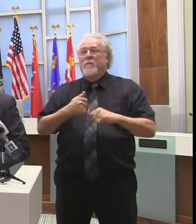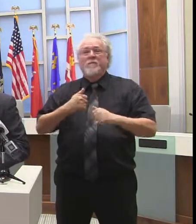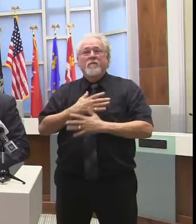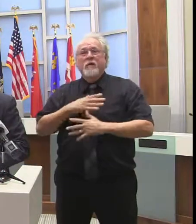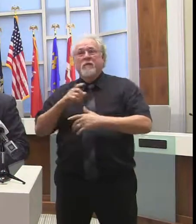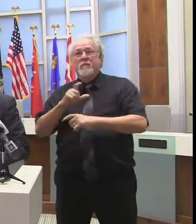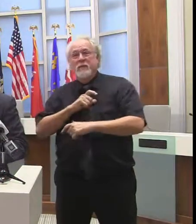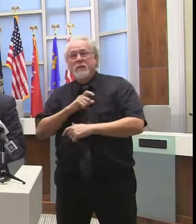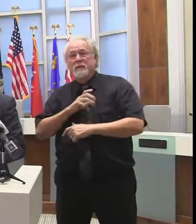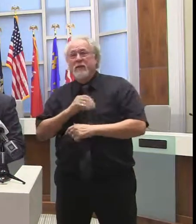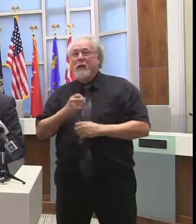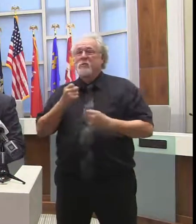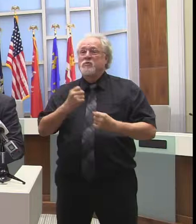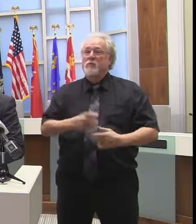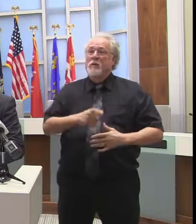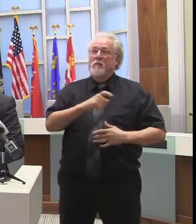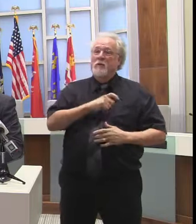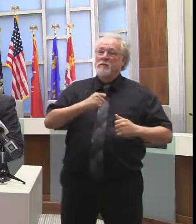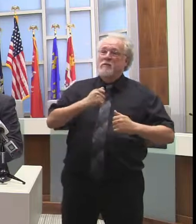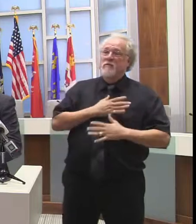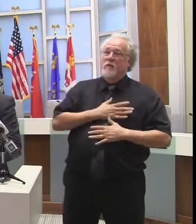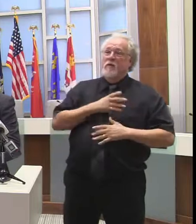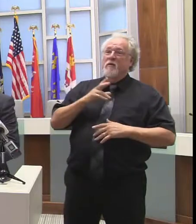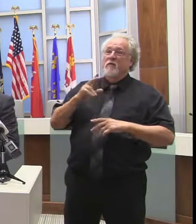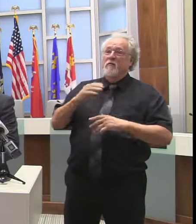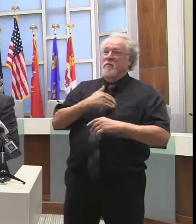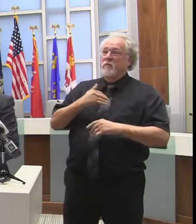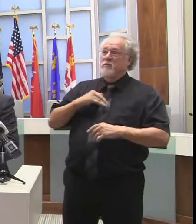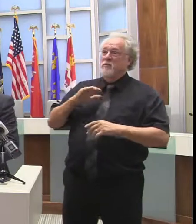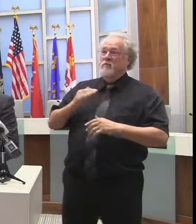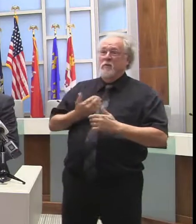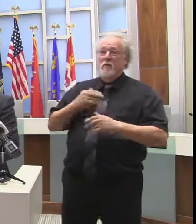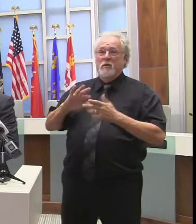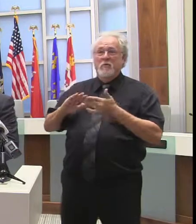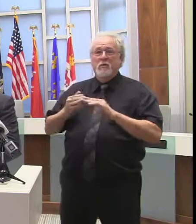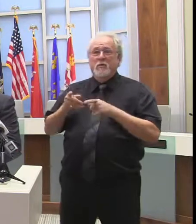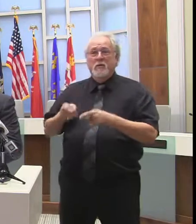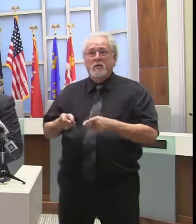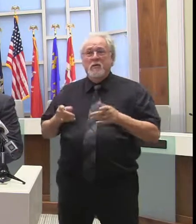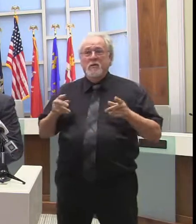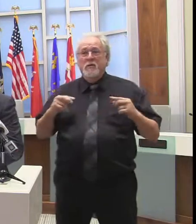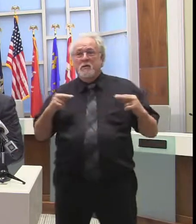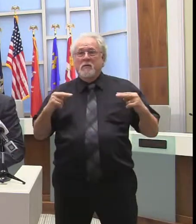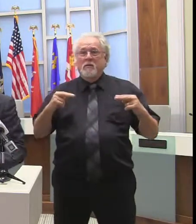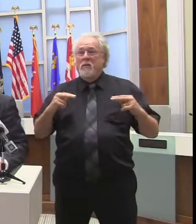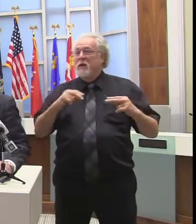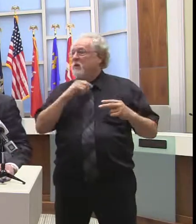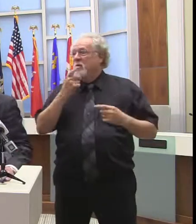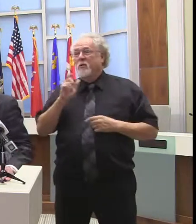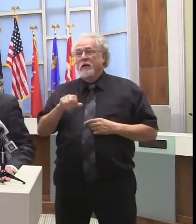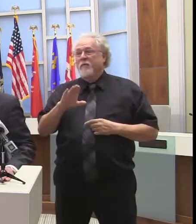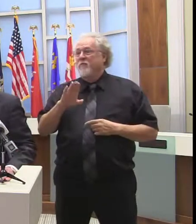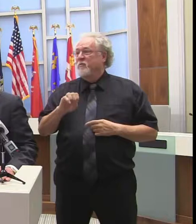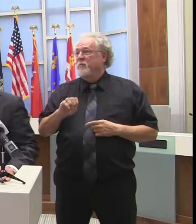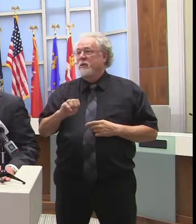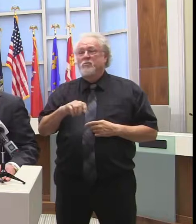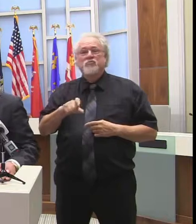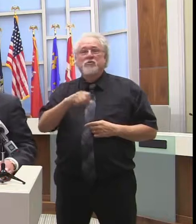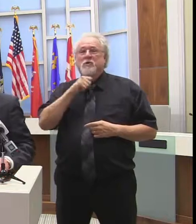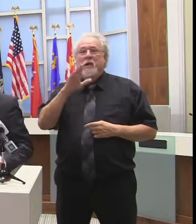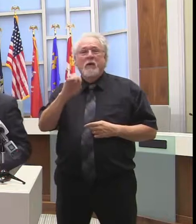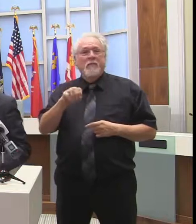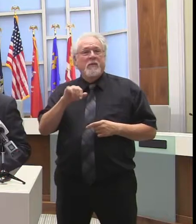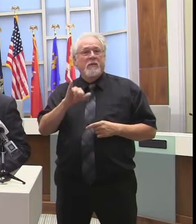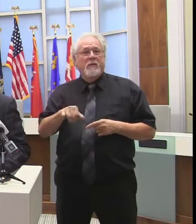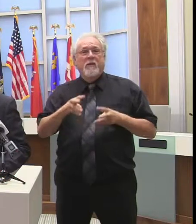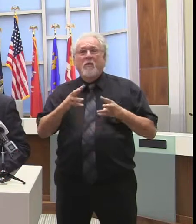too many police officers afraid of members of our community. It doesn't have to be that way. It should not be this way,